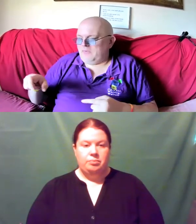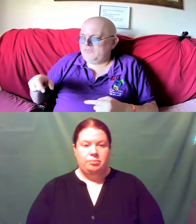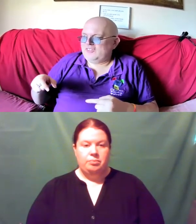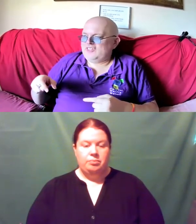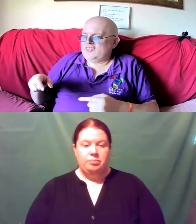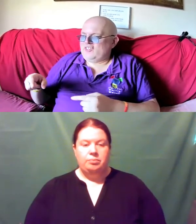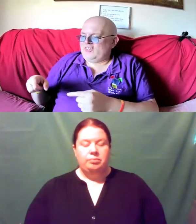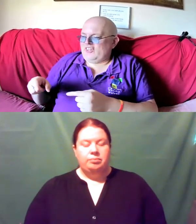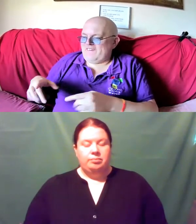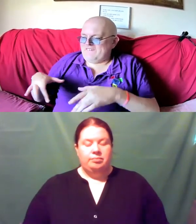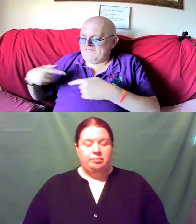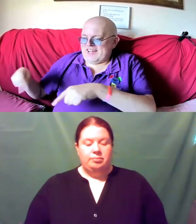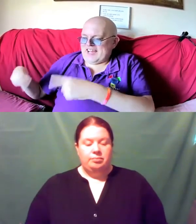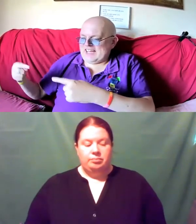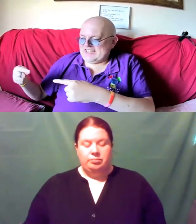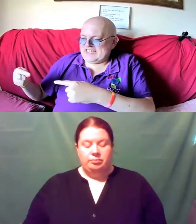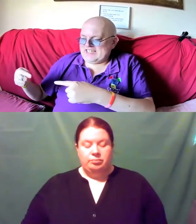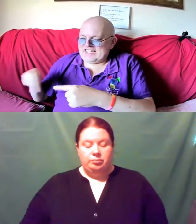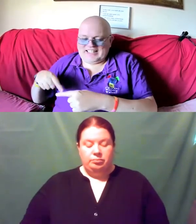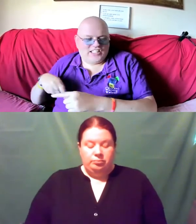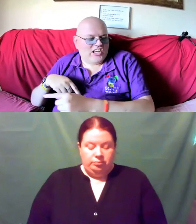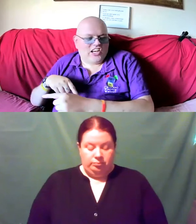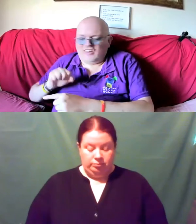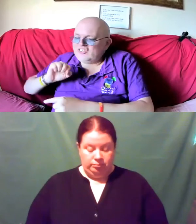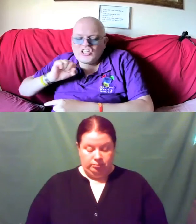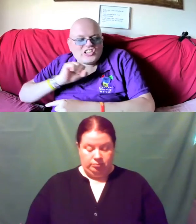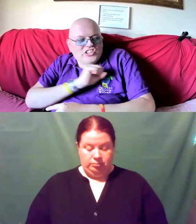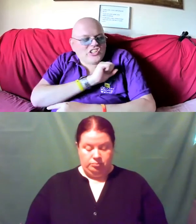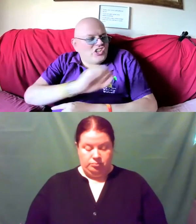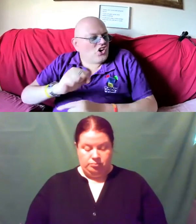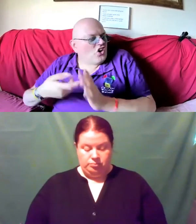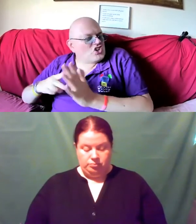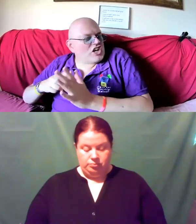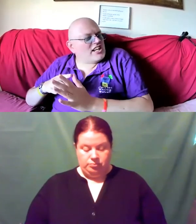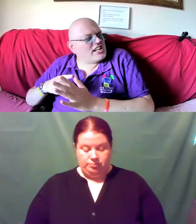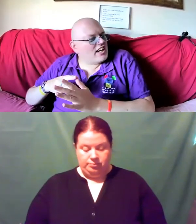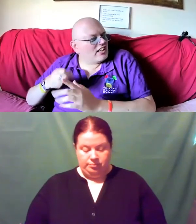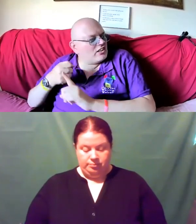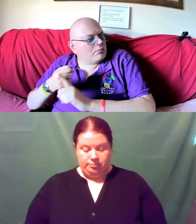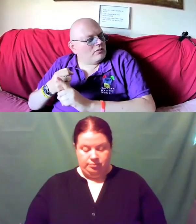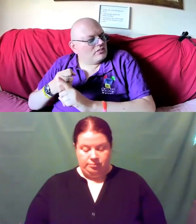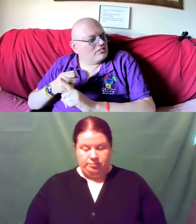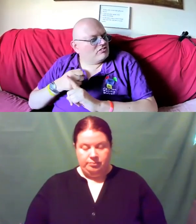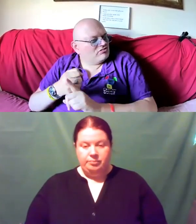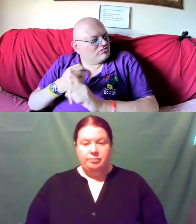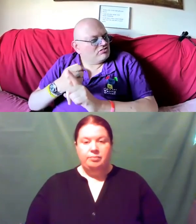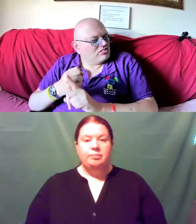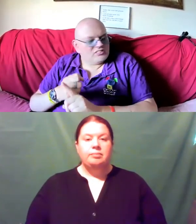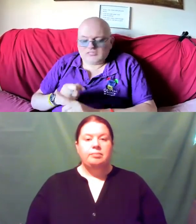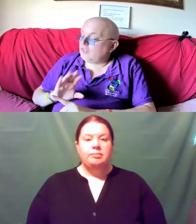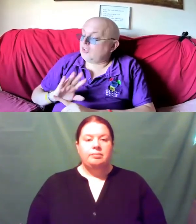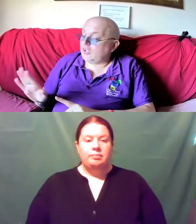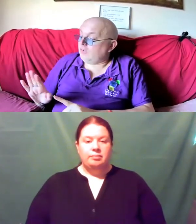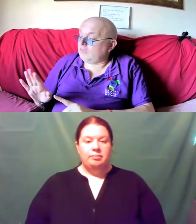agenda. I really don't believe it's so. So this really gives me a substantial case to go